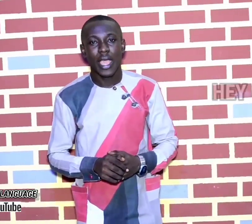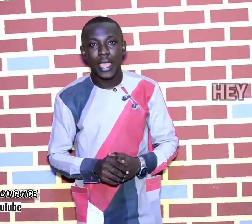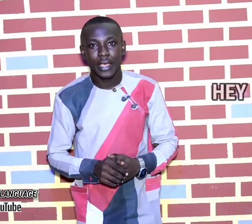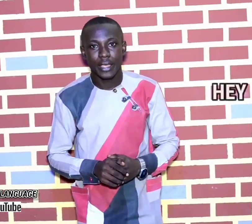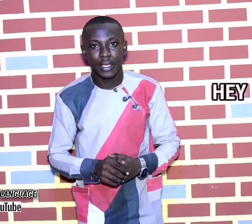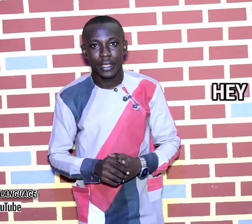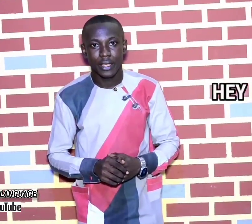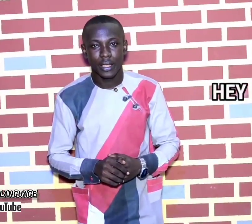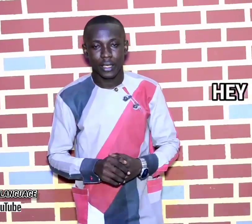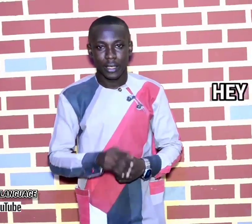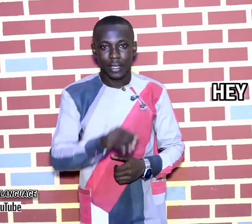hey,